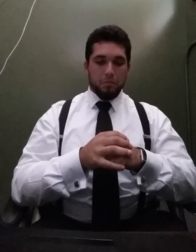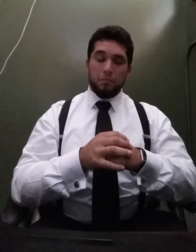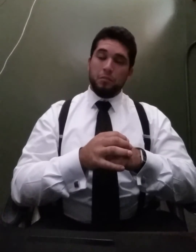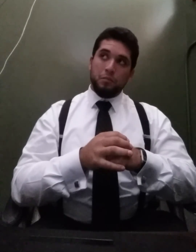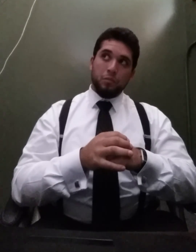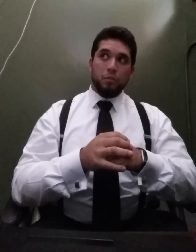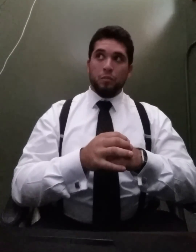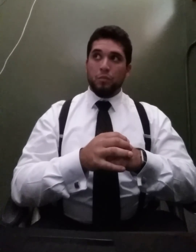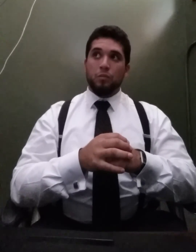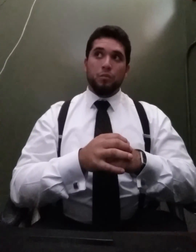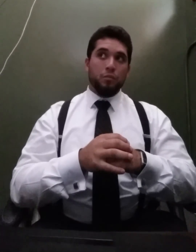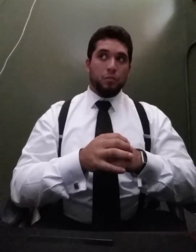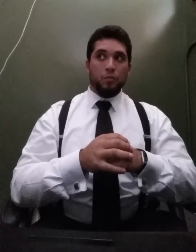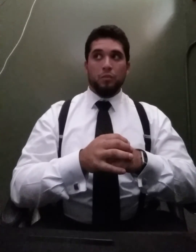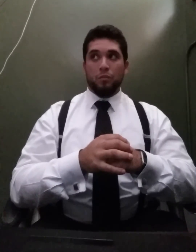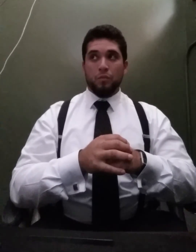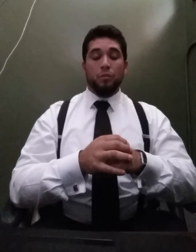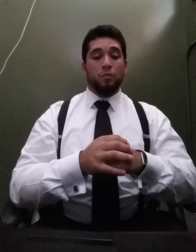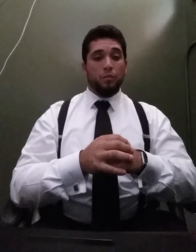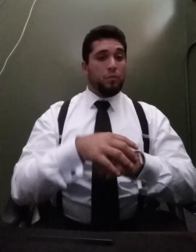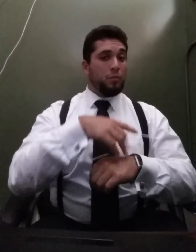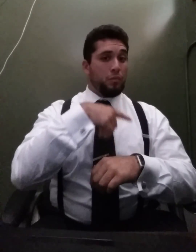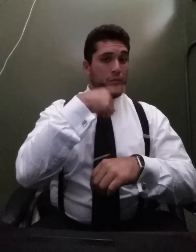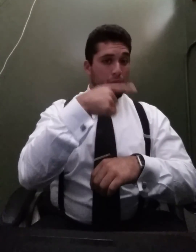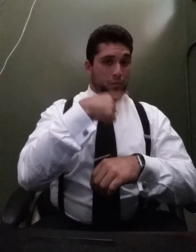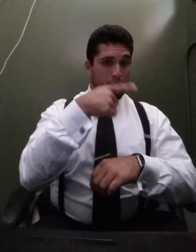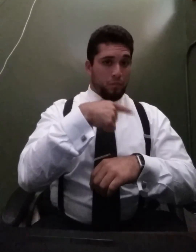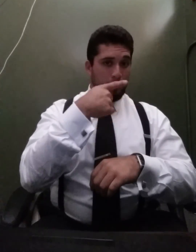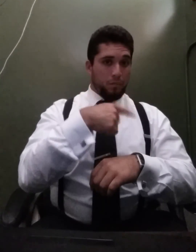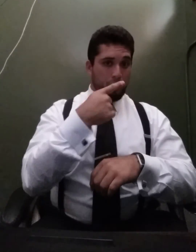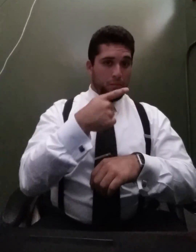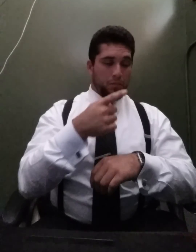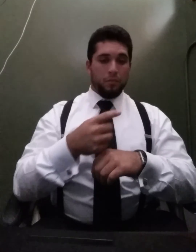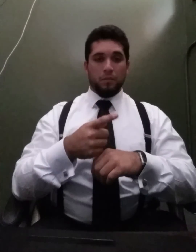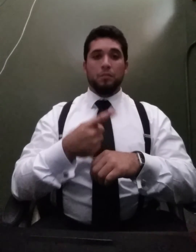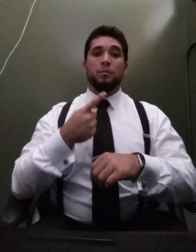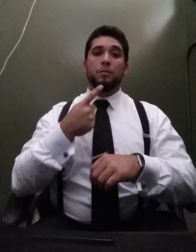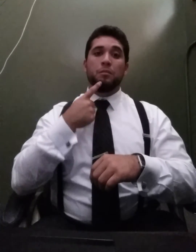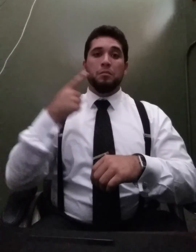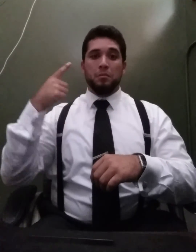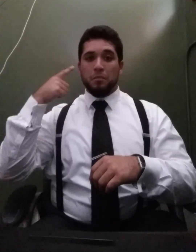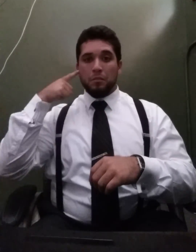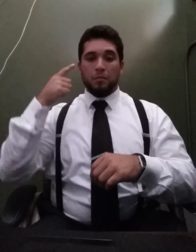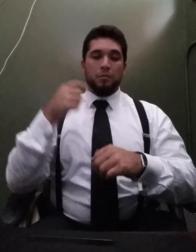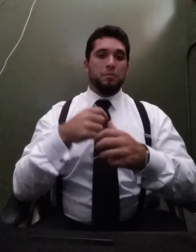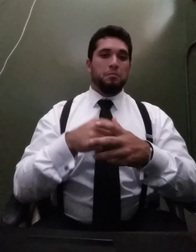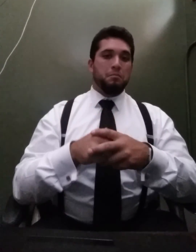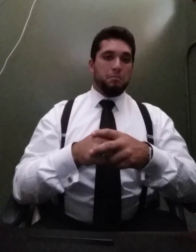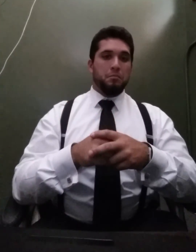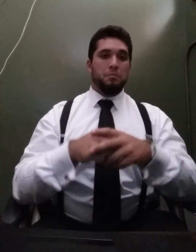times of year, and they have to do with how the Earth is oriented towards the sun. Okay? So, I do want you to write